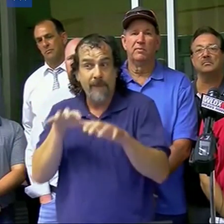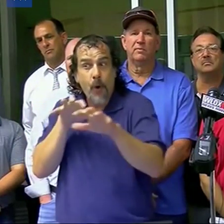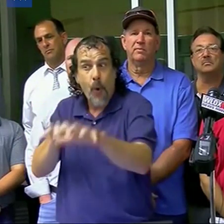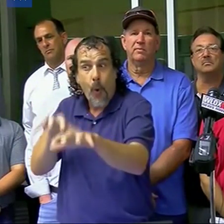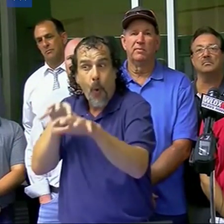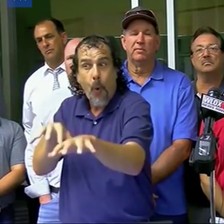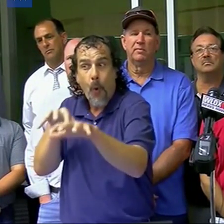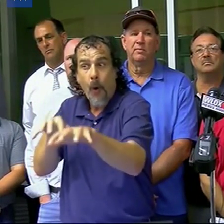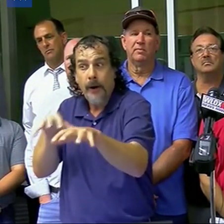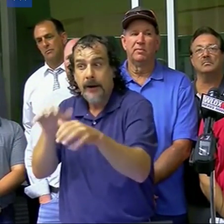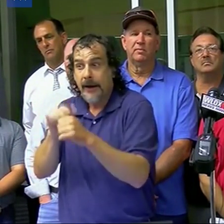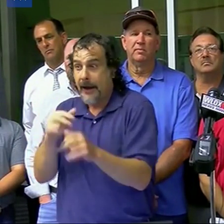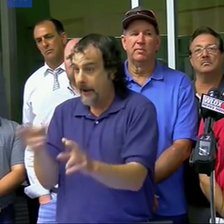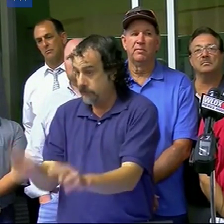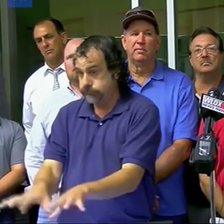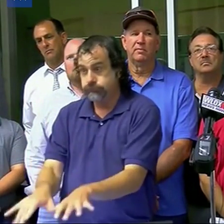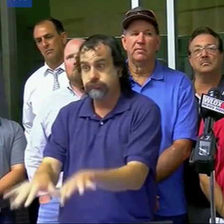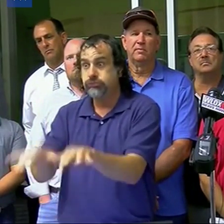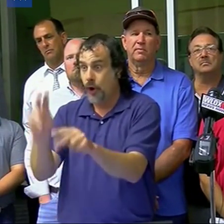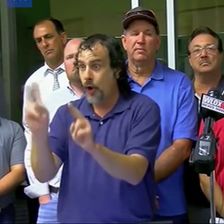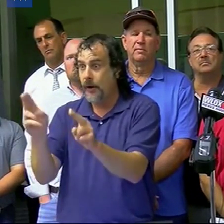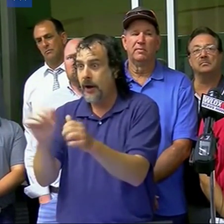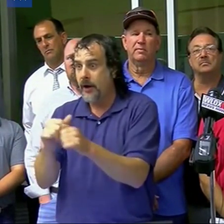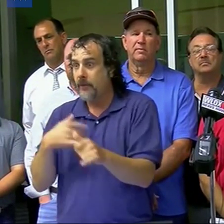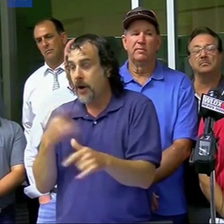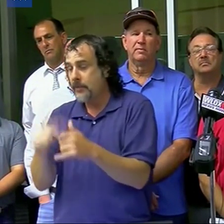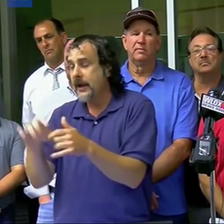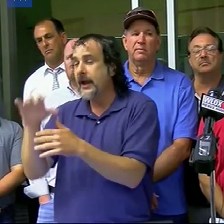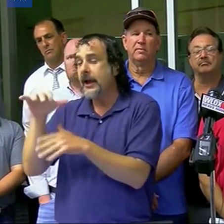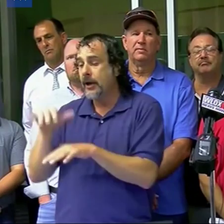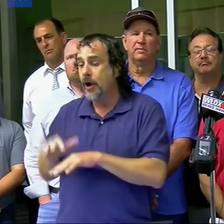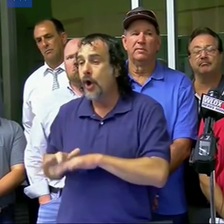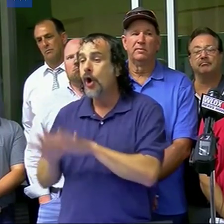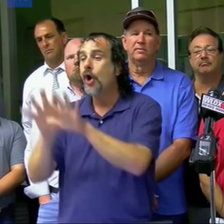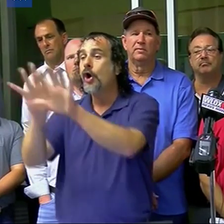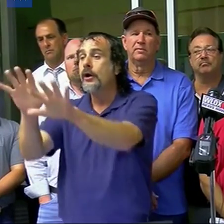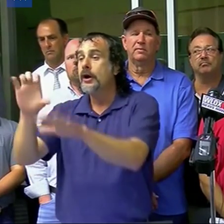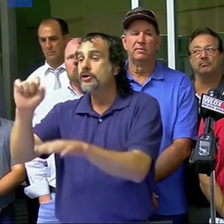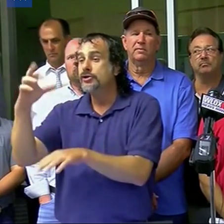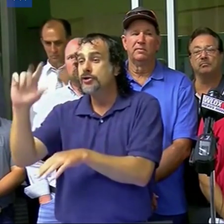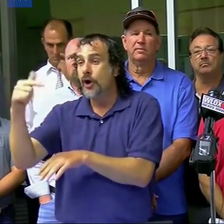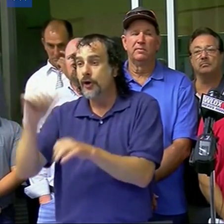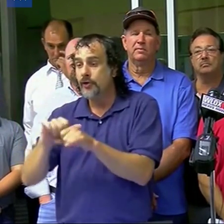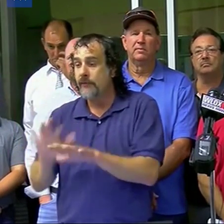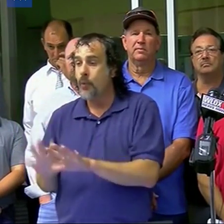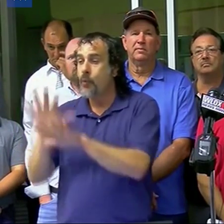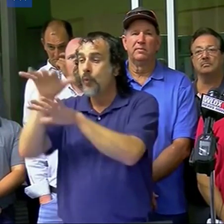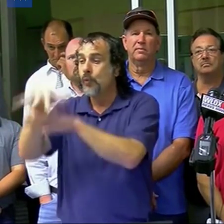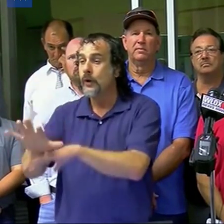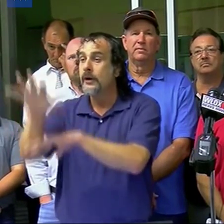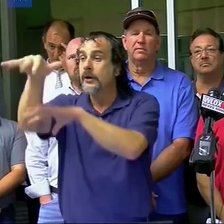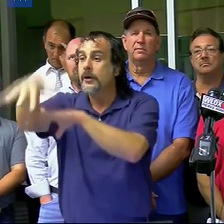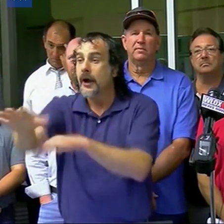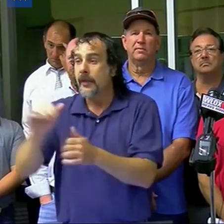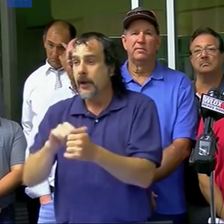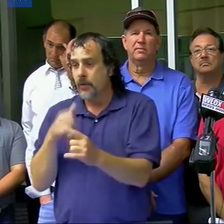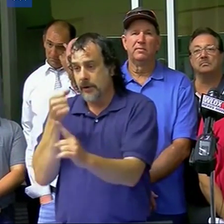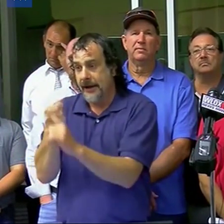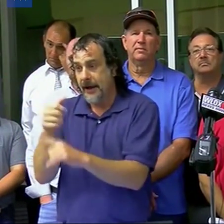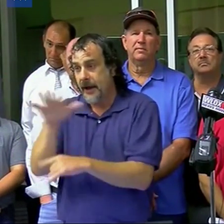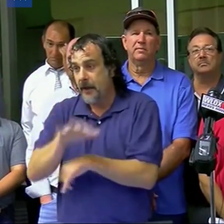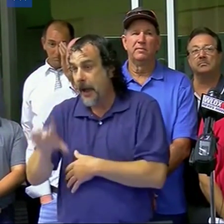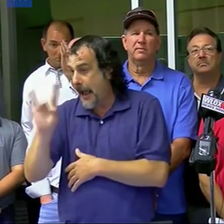rain in a hurry. There'll probably be a surge of waves that will come in around 8 o'clock